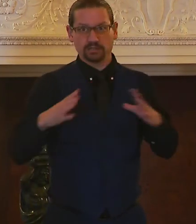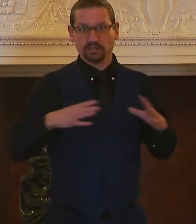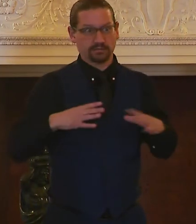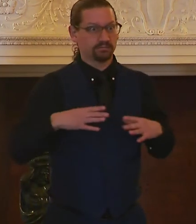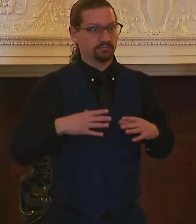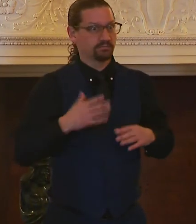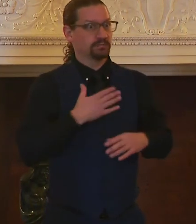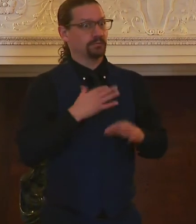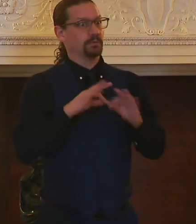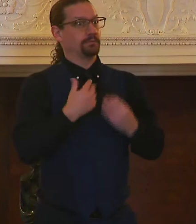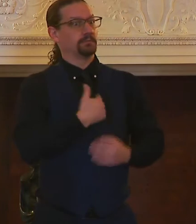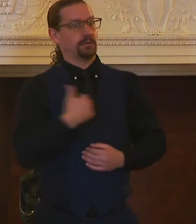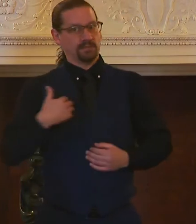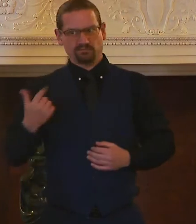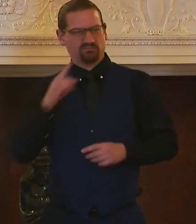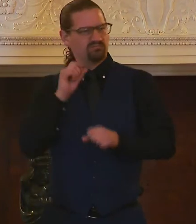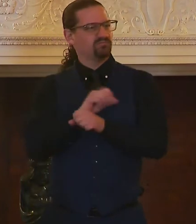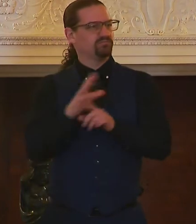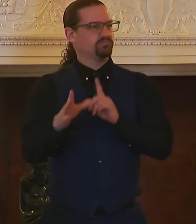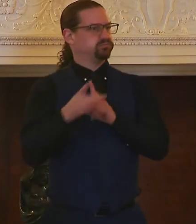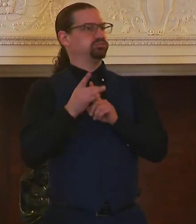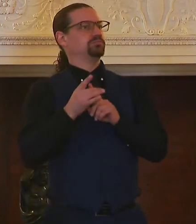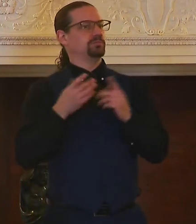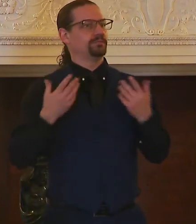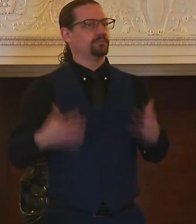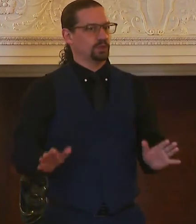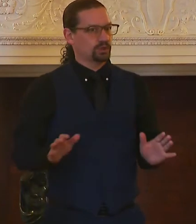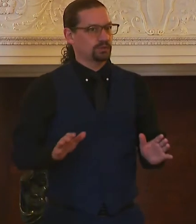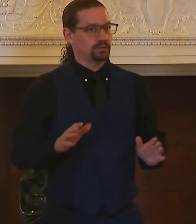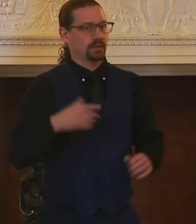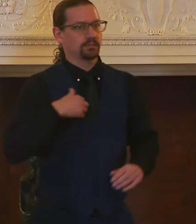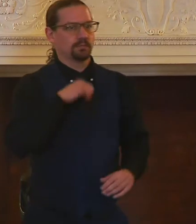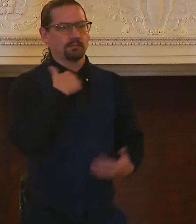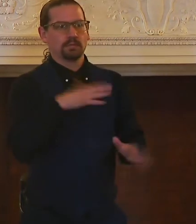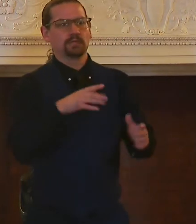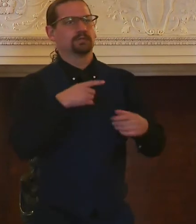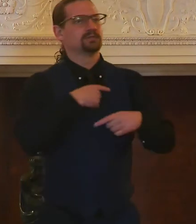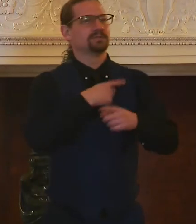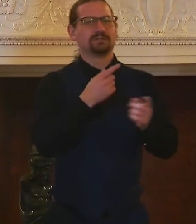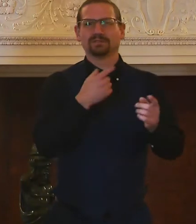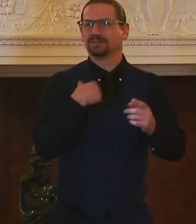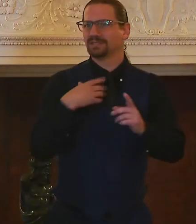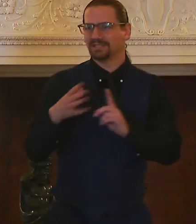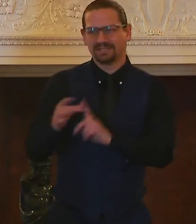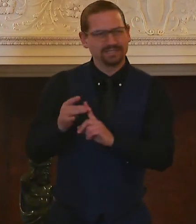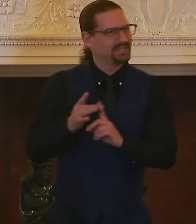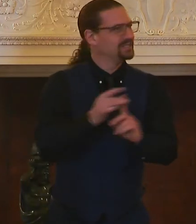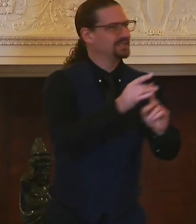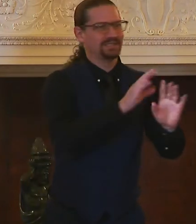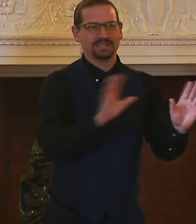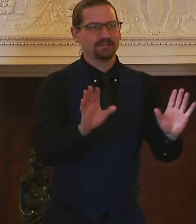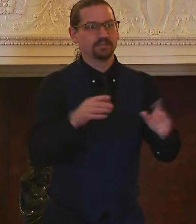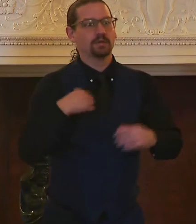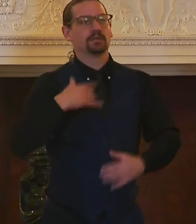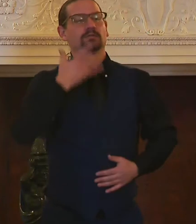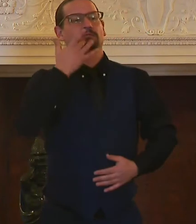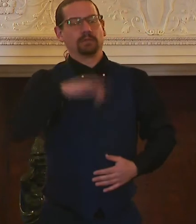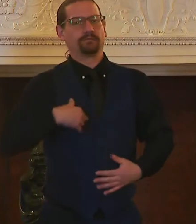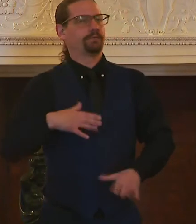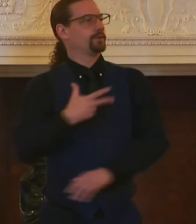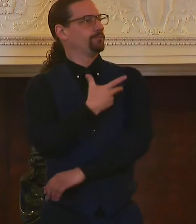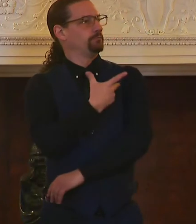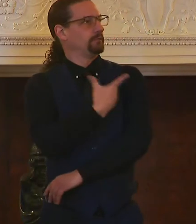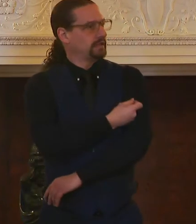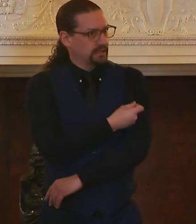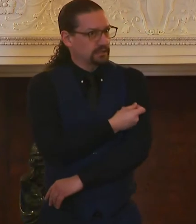I was fortunate enough that I had taken my vaccines, and also I had my booster already